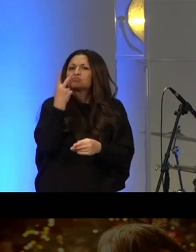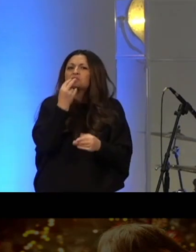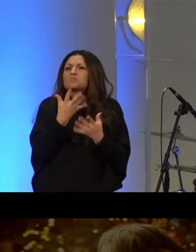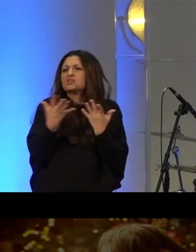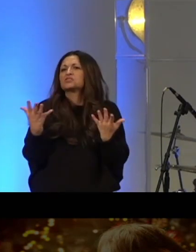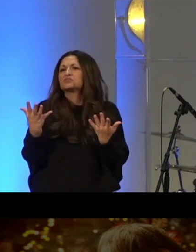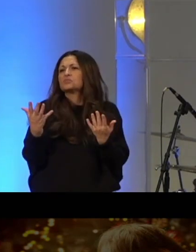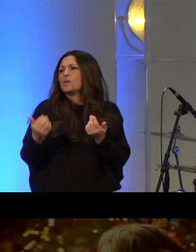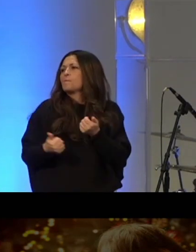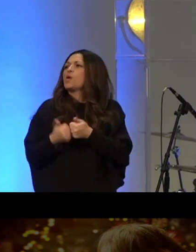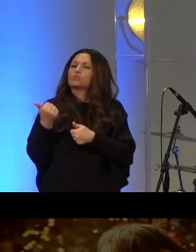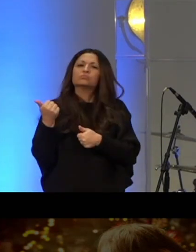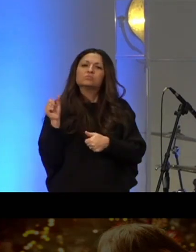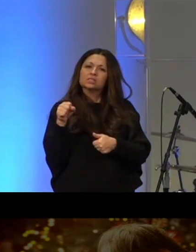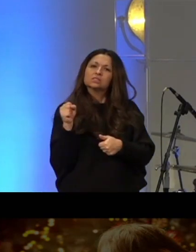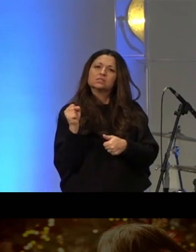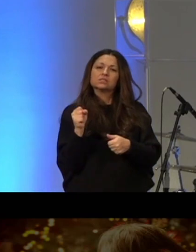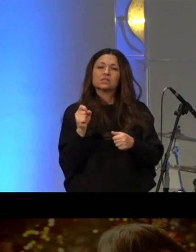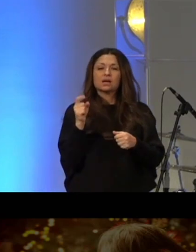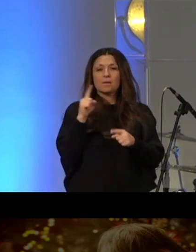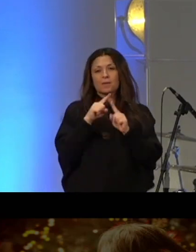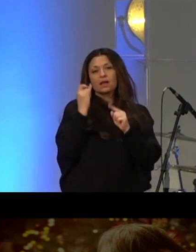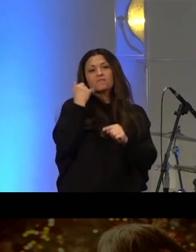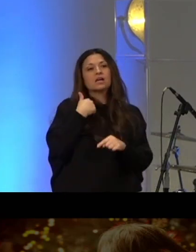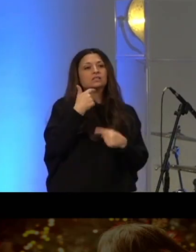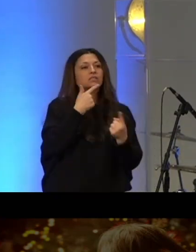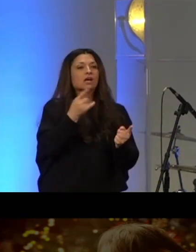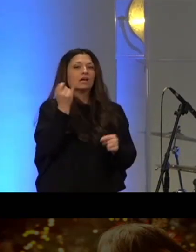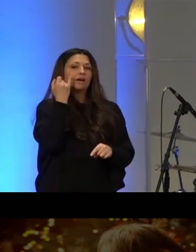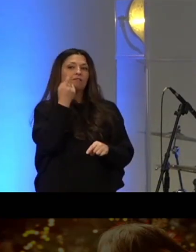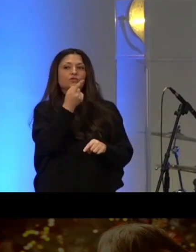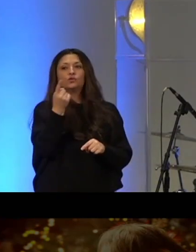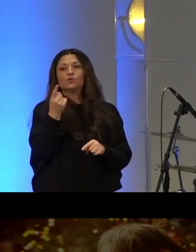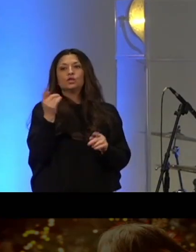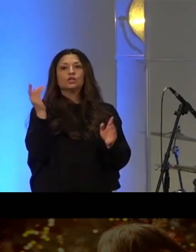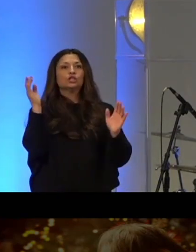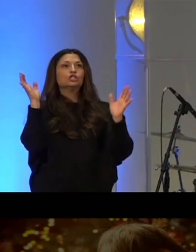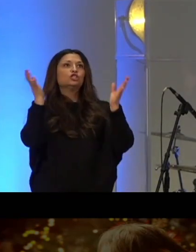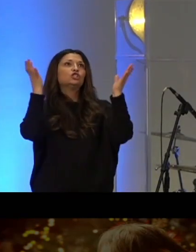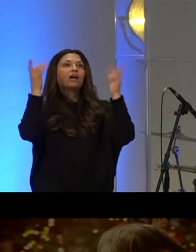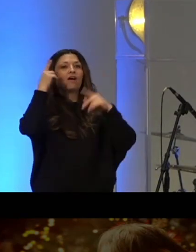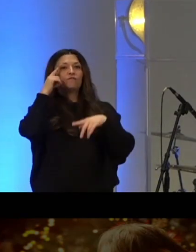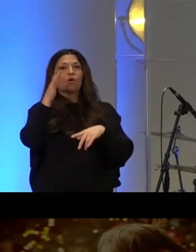I mean, if I told you that if you cheer for my beloved Florida Gators, your heart will never be broken,